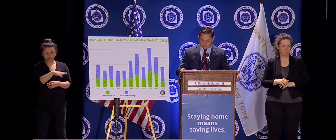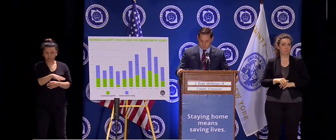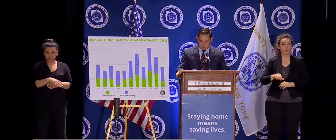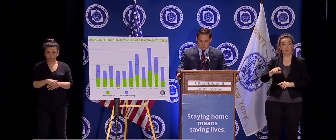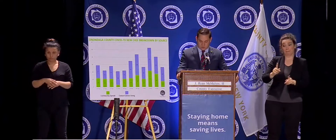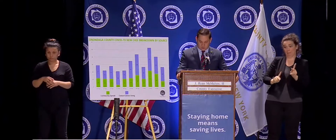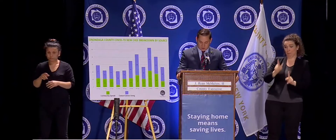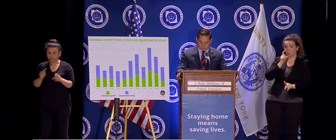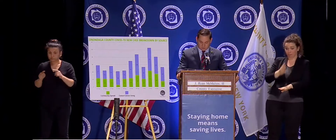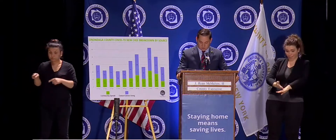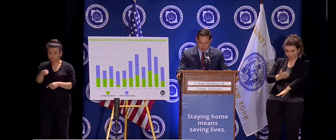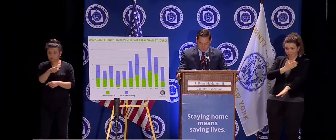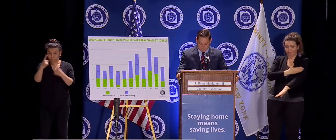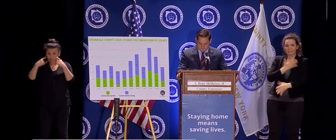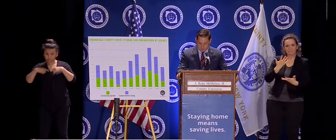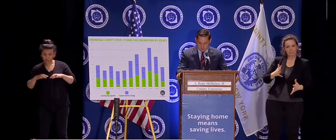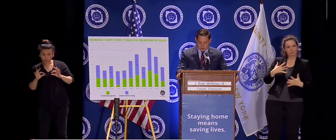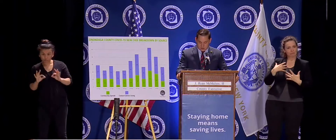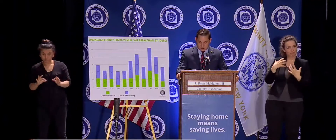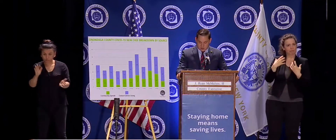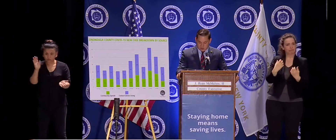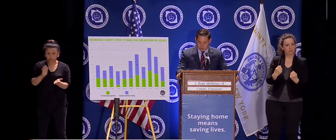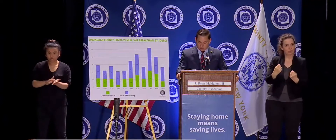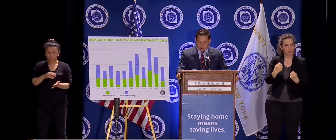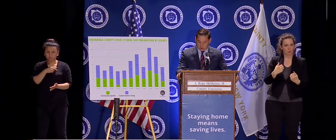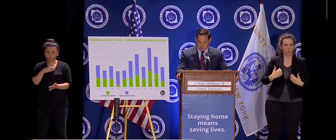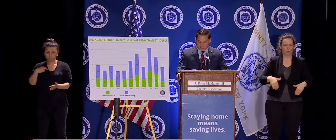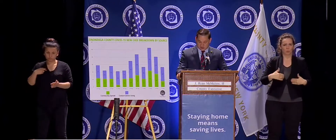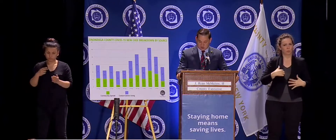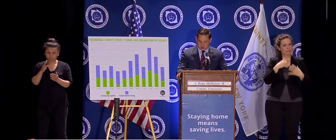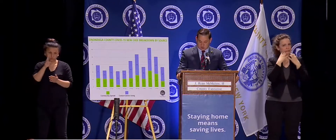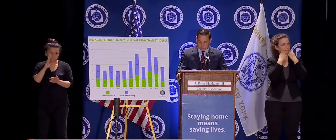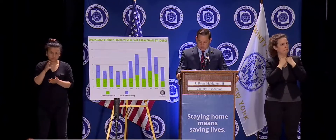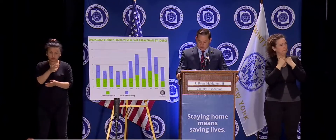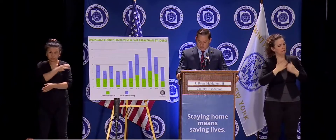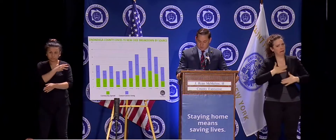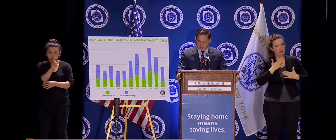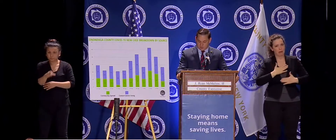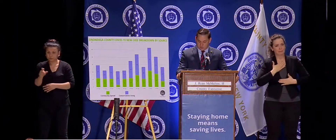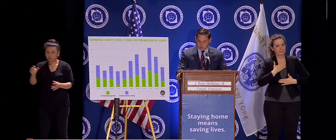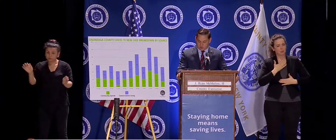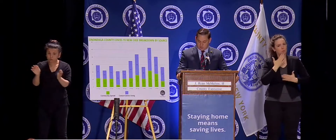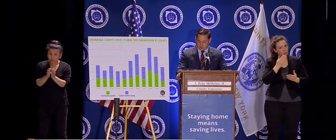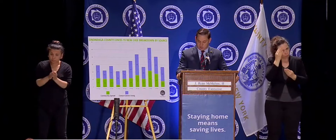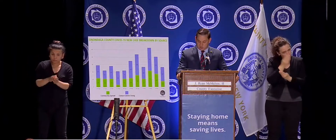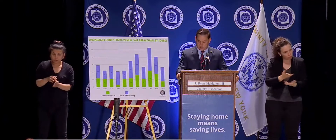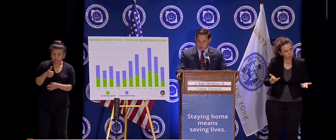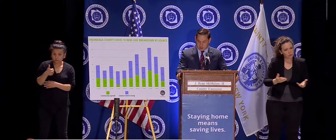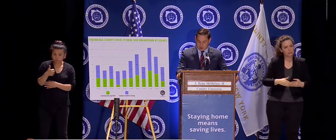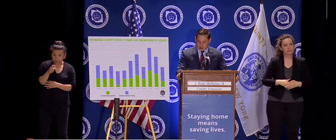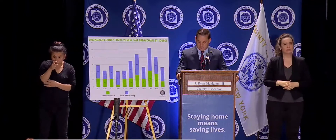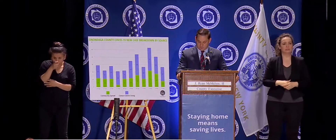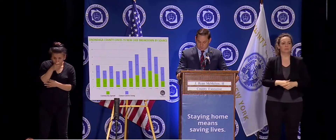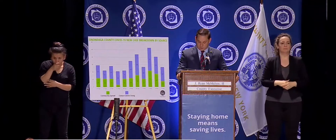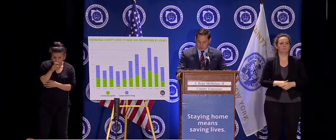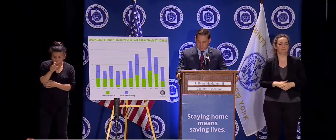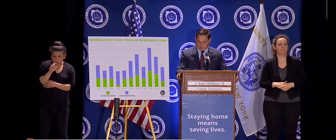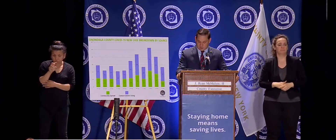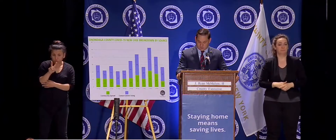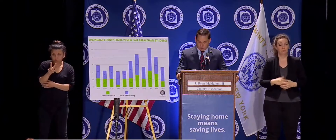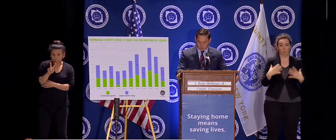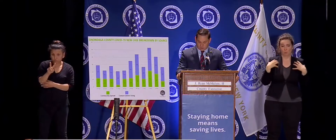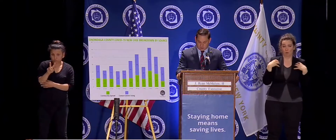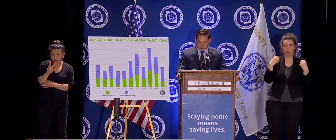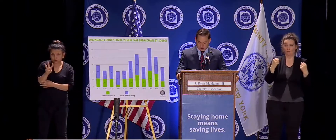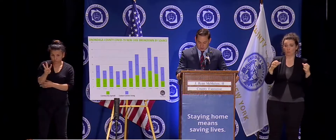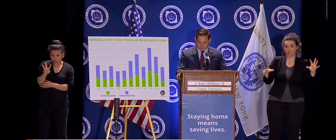as well. So we're very thankful for that. Overall, we've had 623 people who have recovered. That is